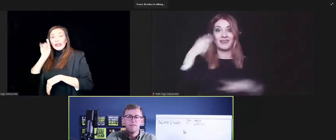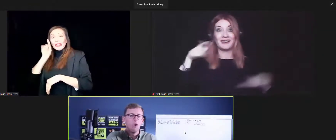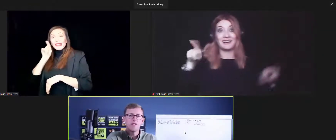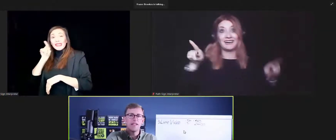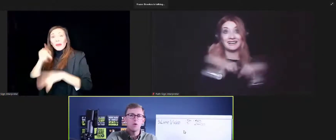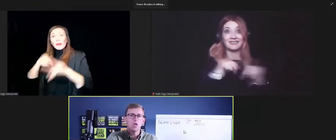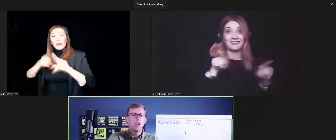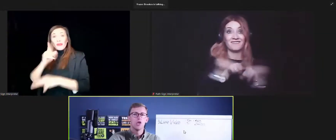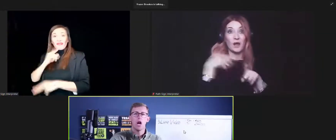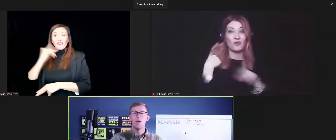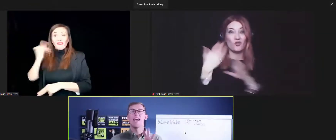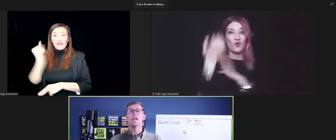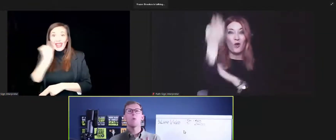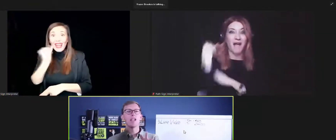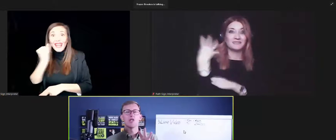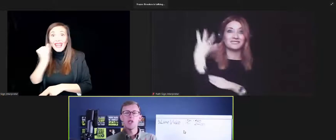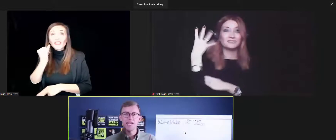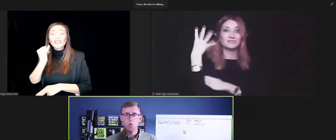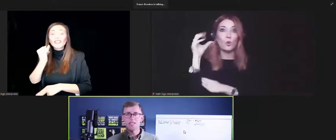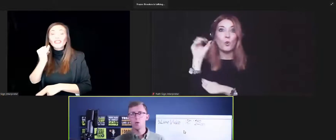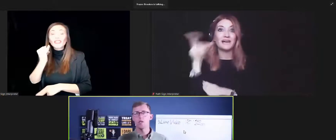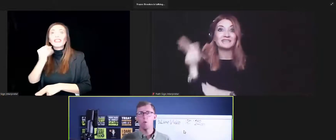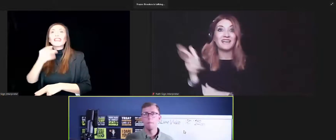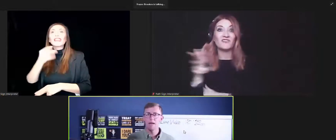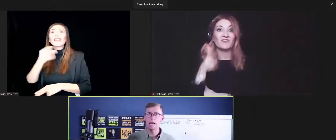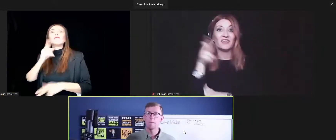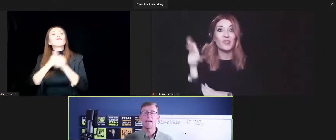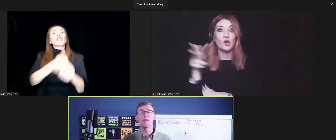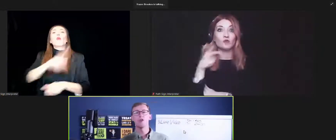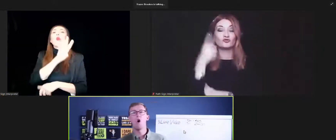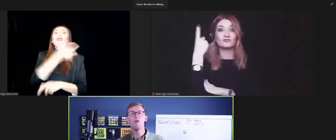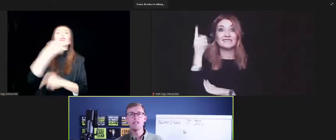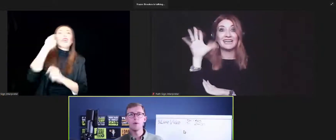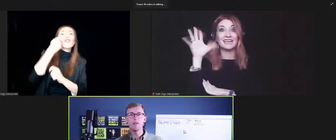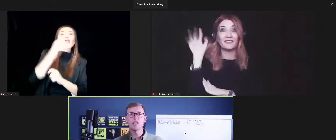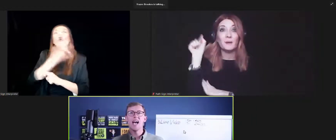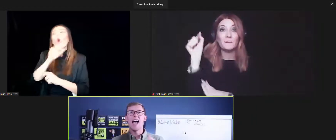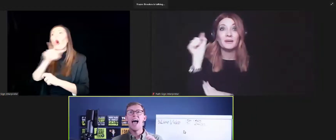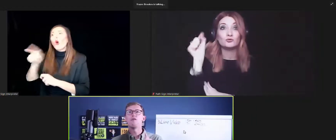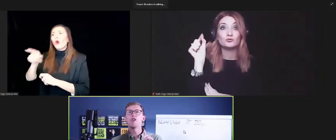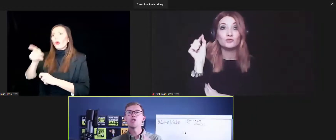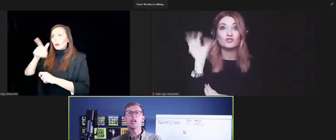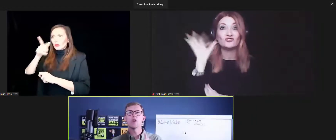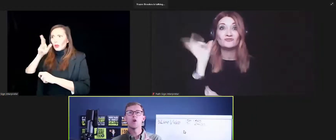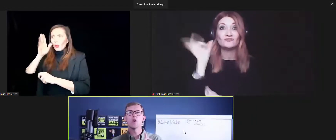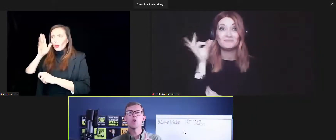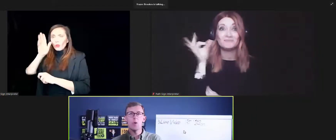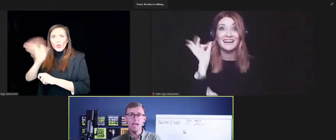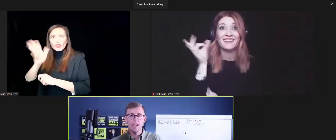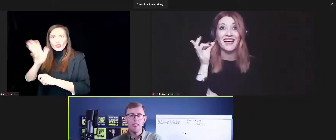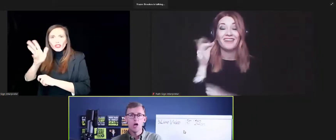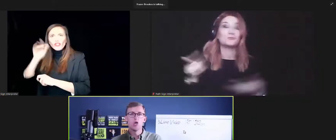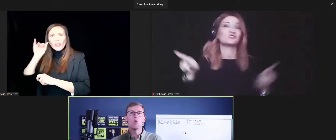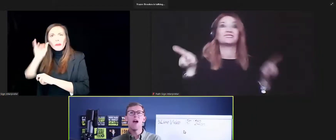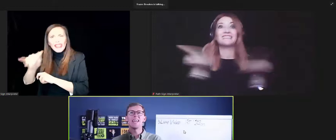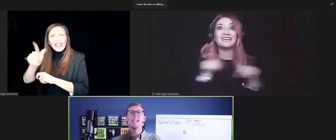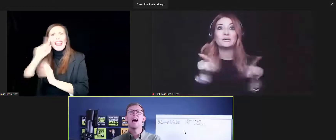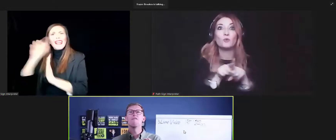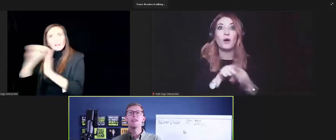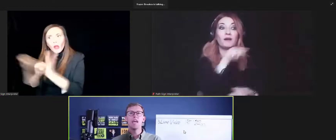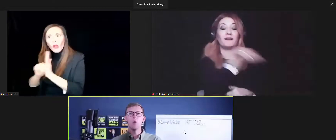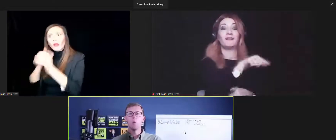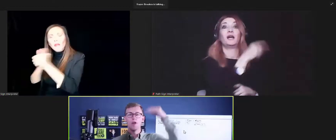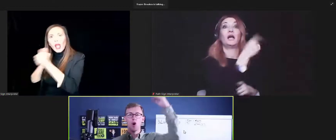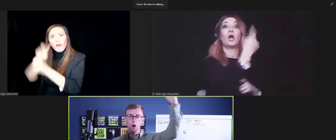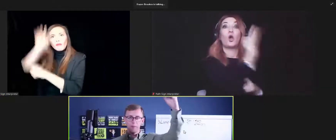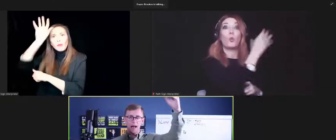40 videos? So here's what I see in 2021 being big if you're not already doing this. Every single week, do a live